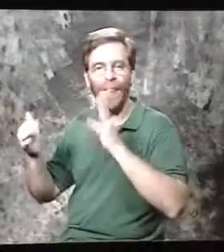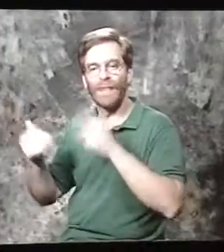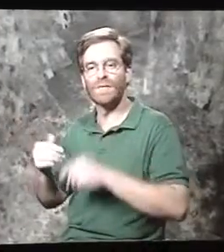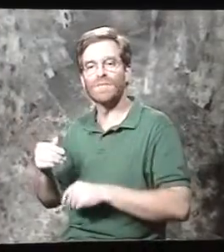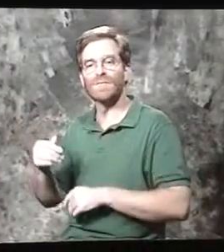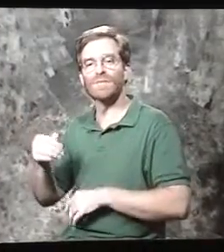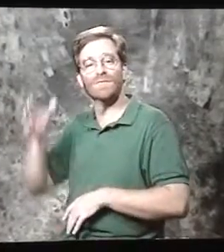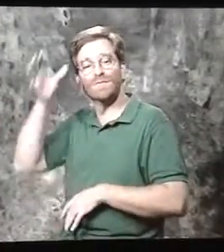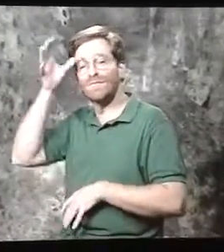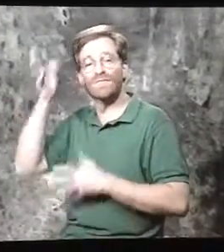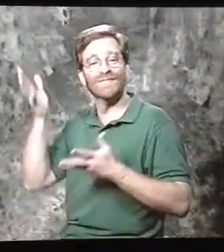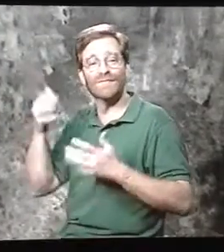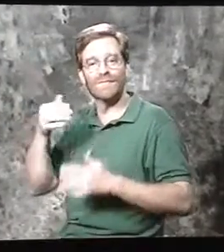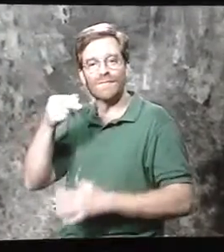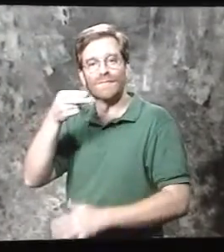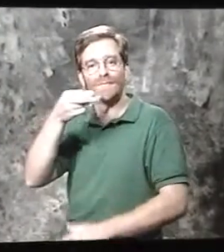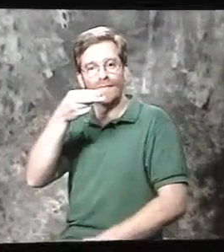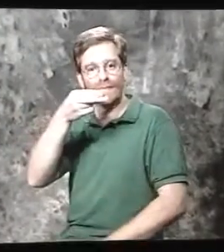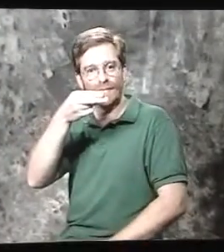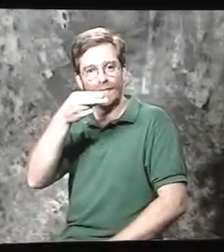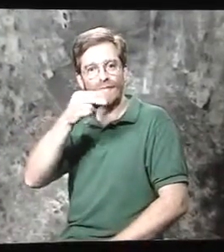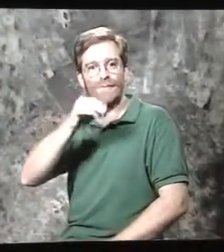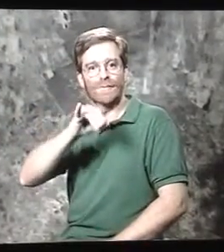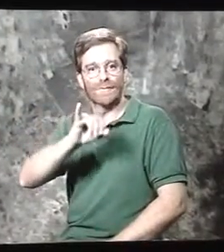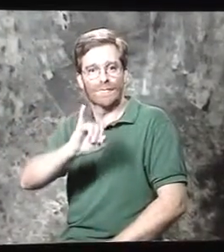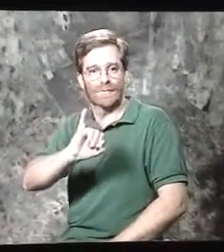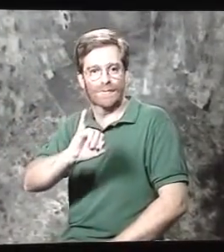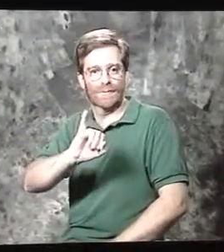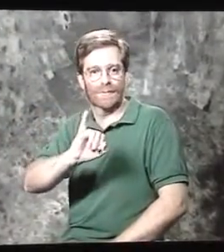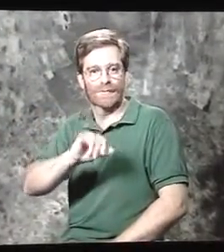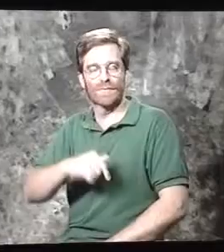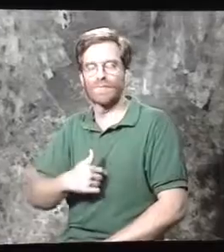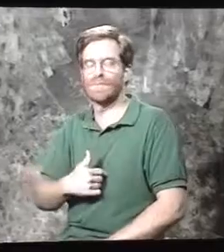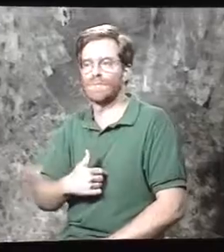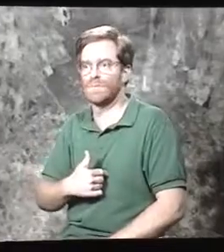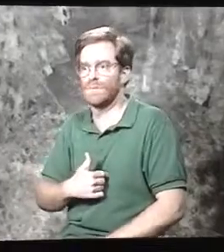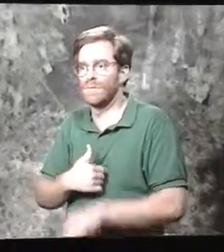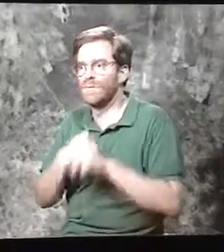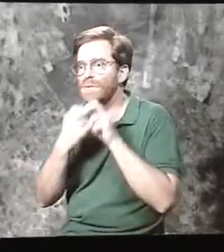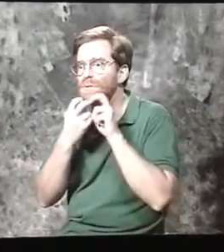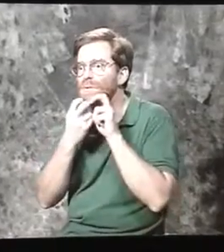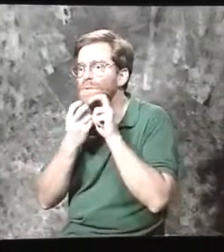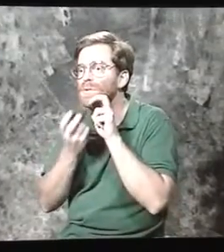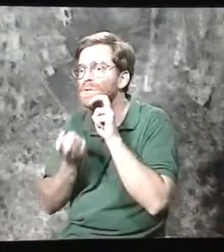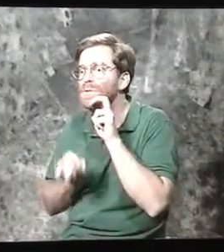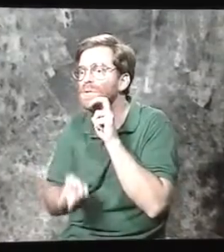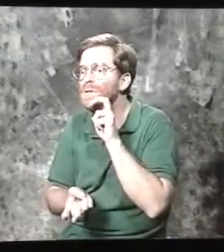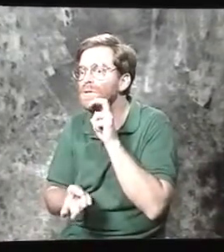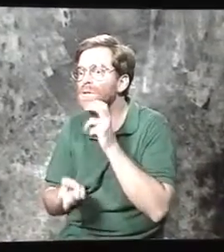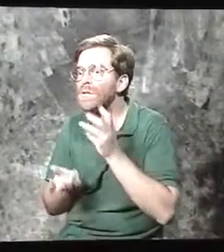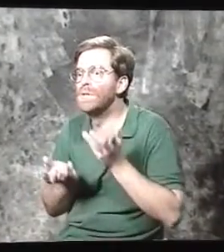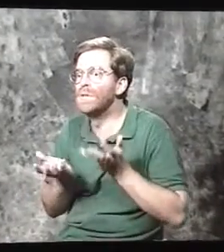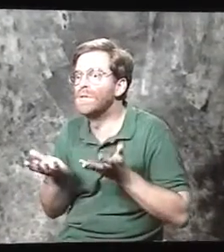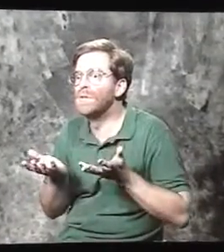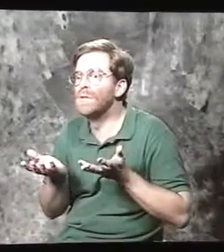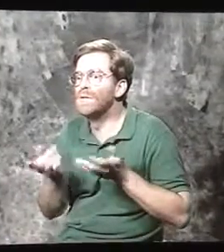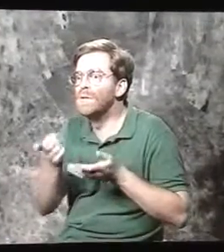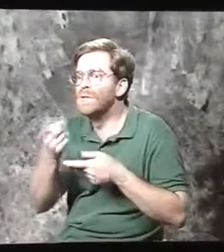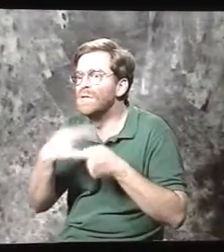we're speaking. And my dad, all of a sudden, he signs, hi. I was absolutely floored.